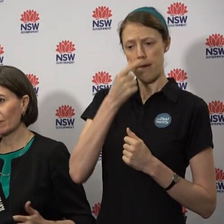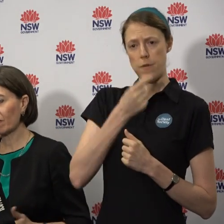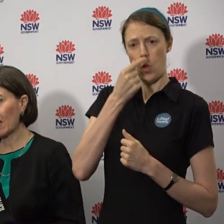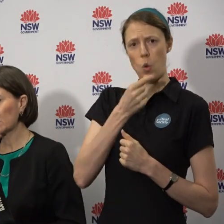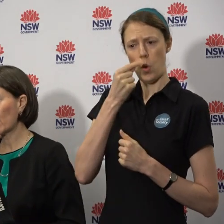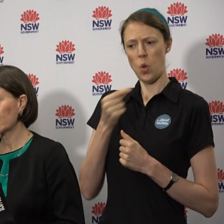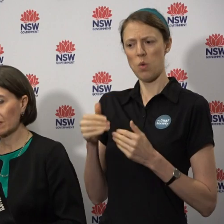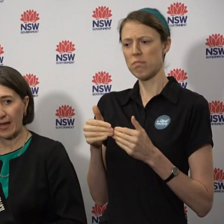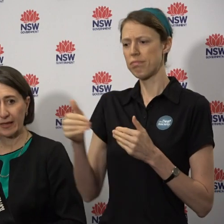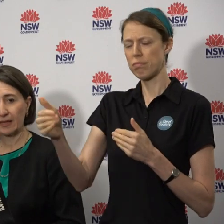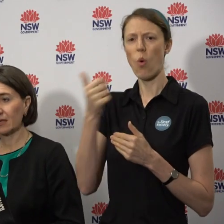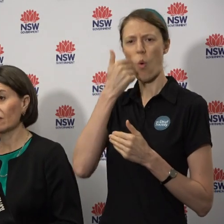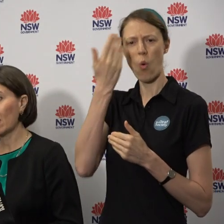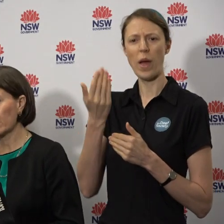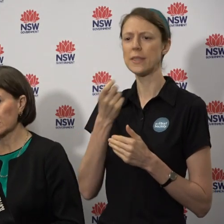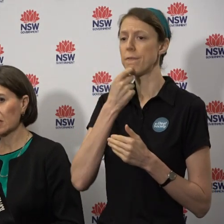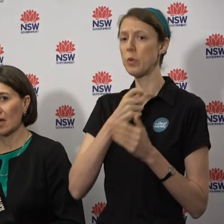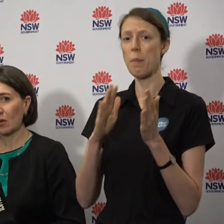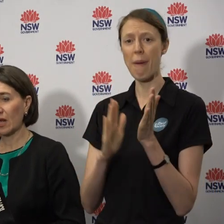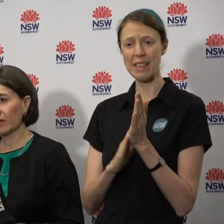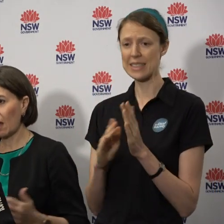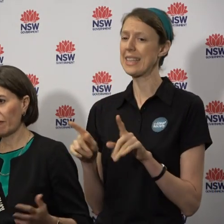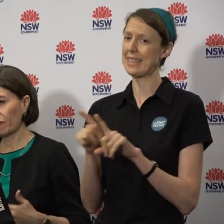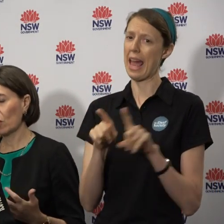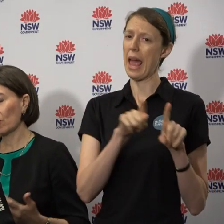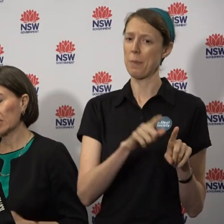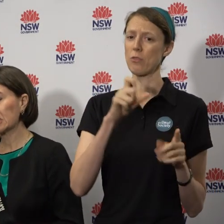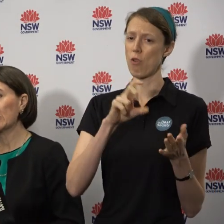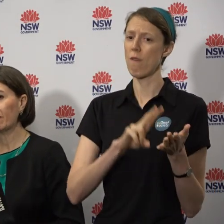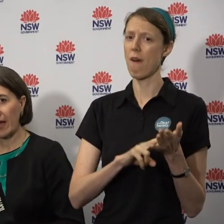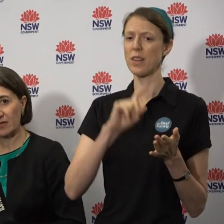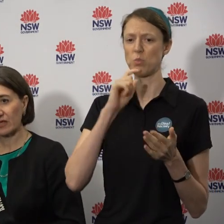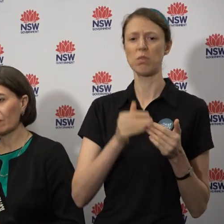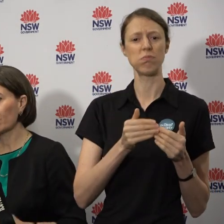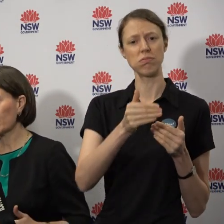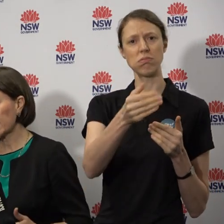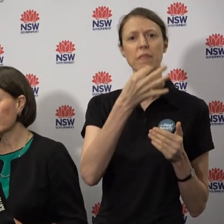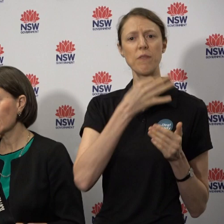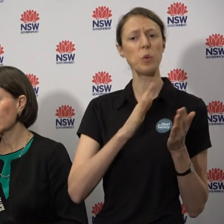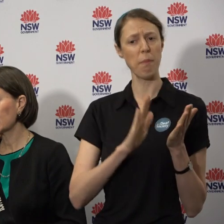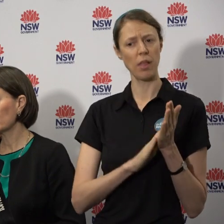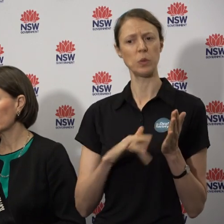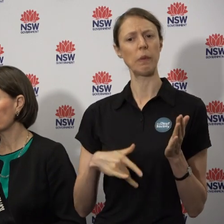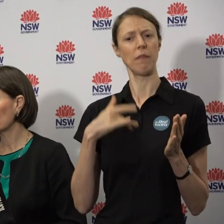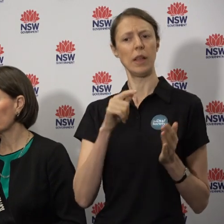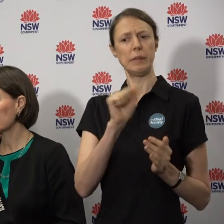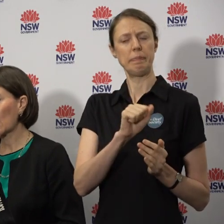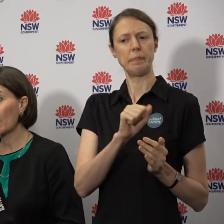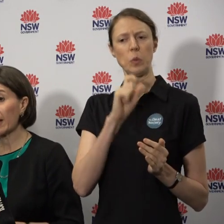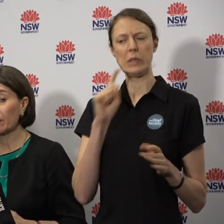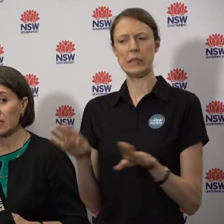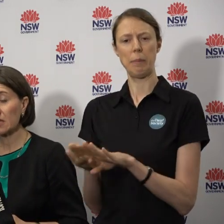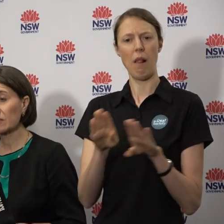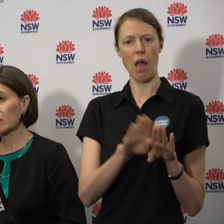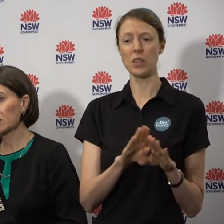on for a number of months. We're anticipating this virus will have a life or a concerning phase of a number of months ahead of us, and it's important for all of us to go